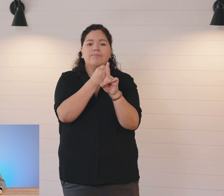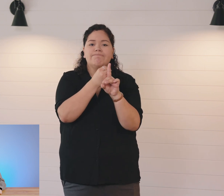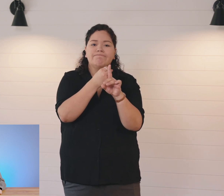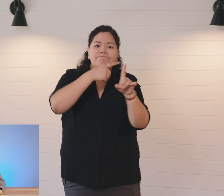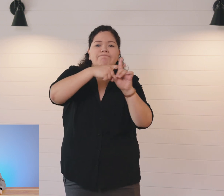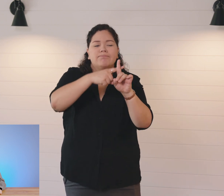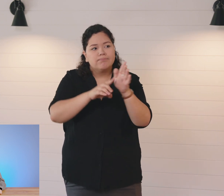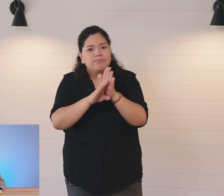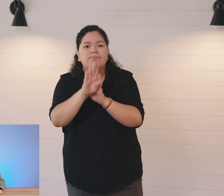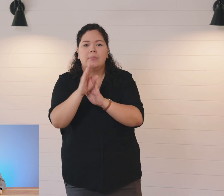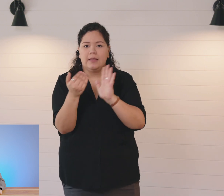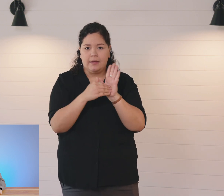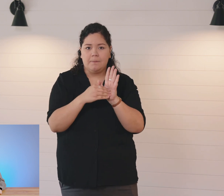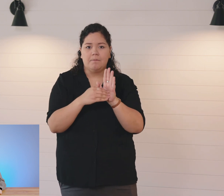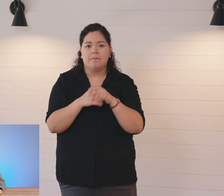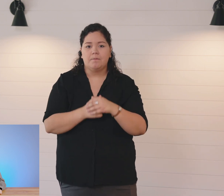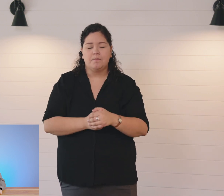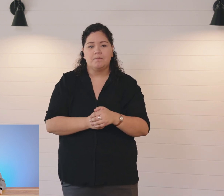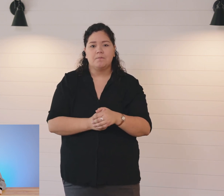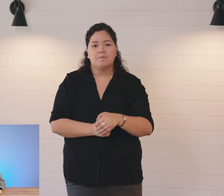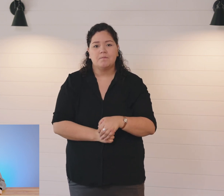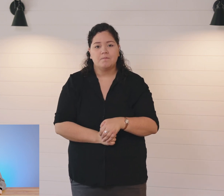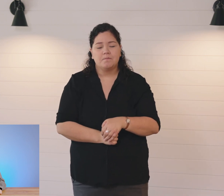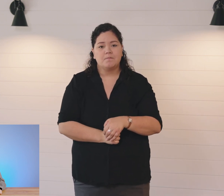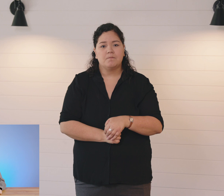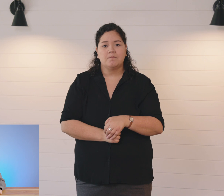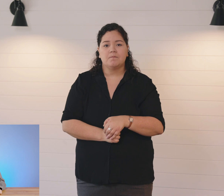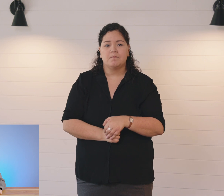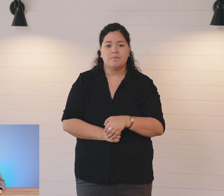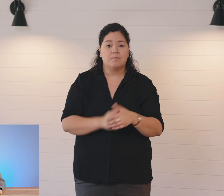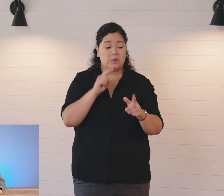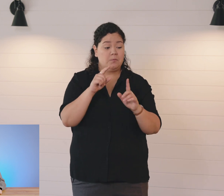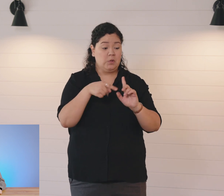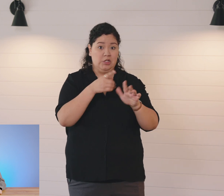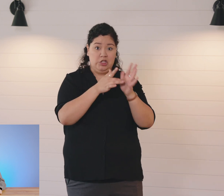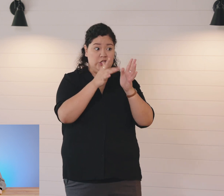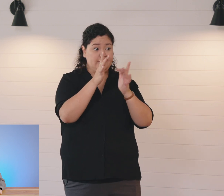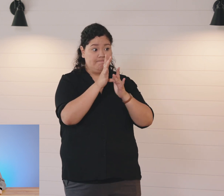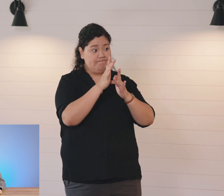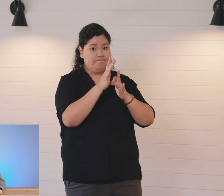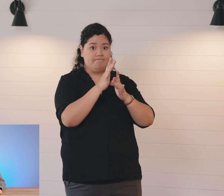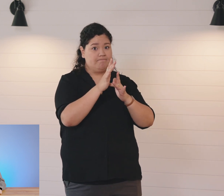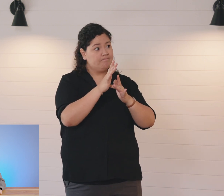I'm sure the people, the disciples, when Jesus was killed on the cross on Friday night,